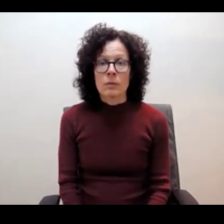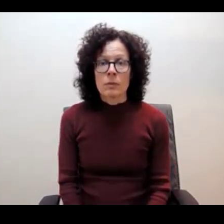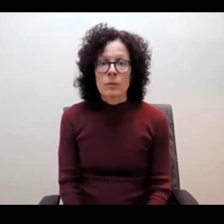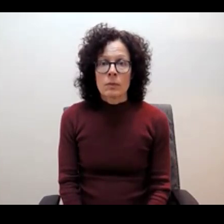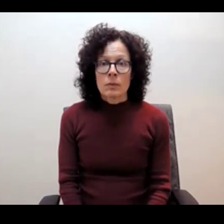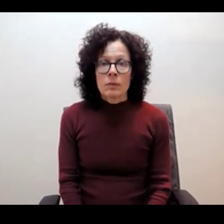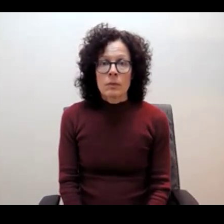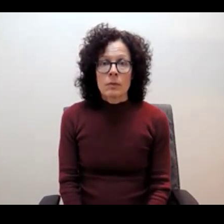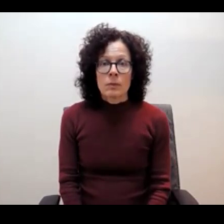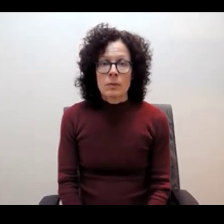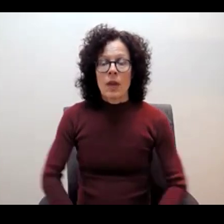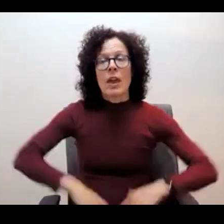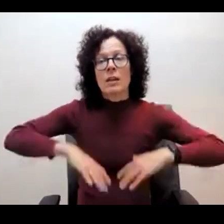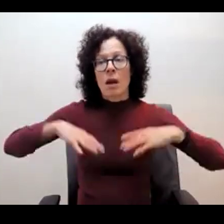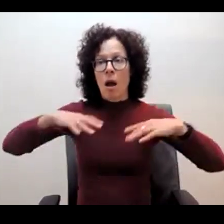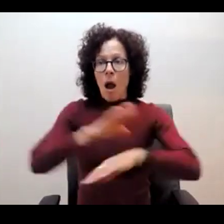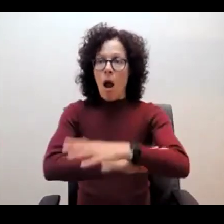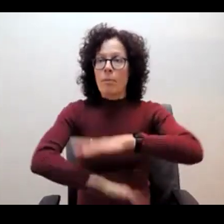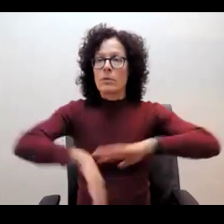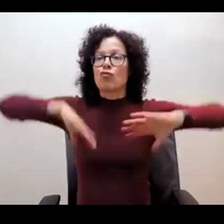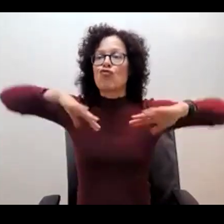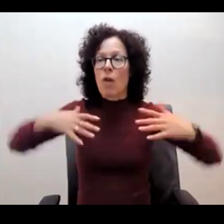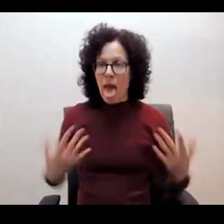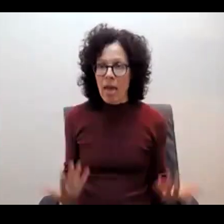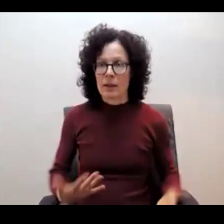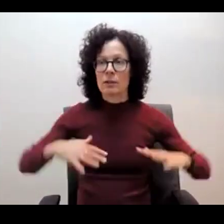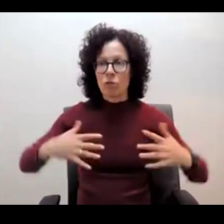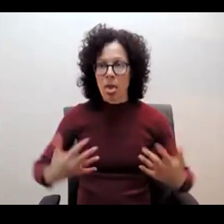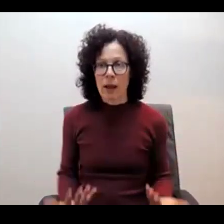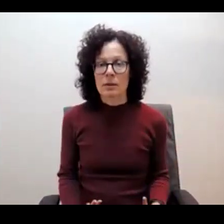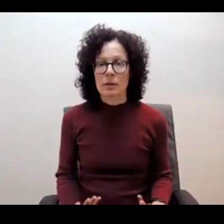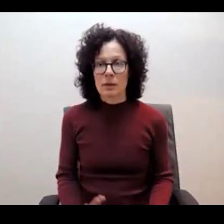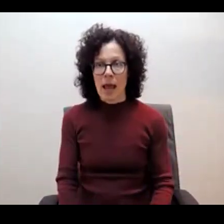Relax the arms down.